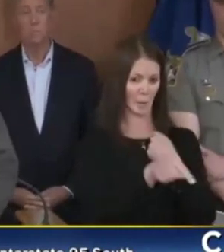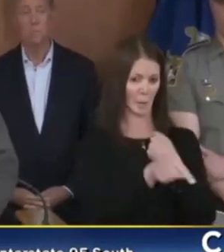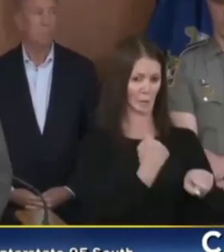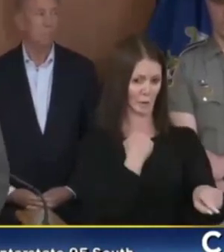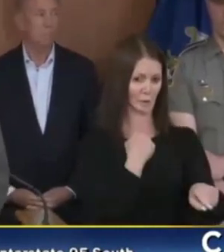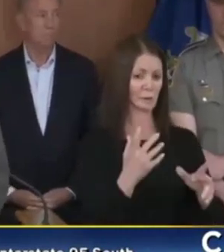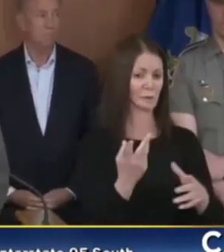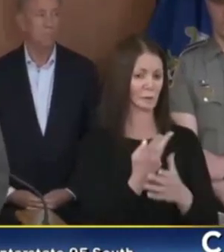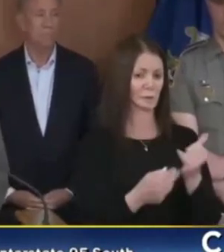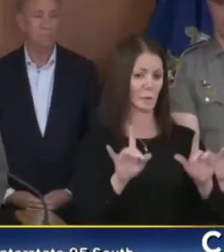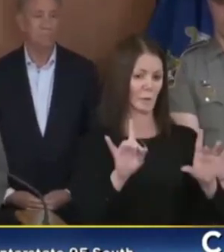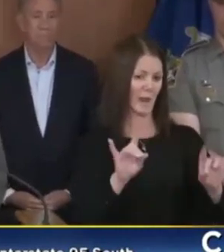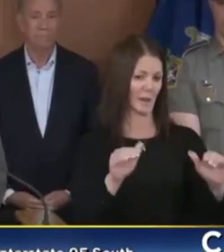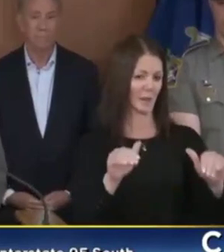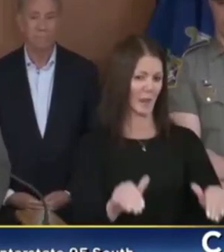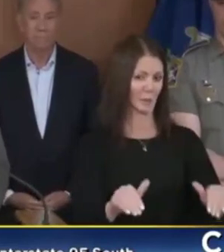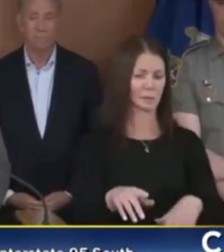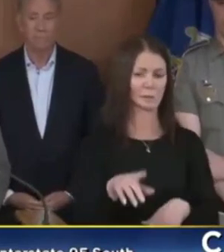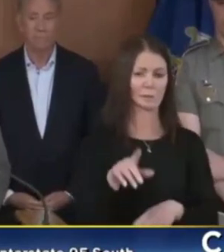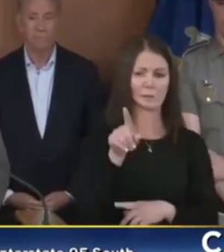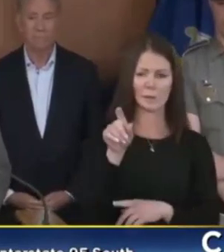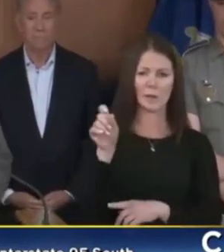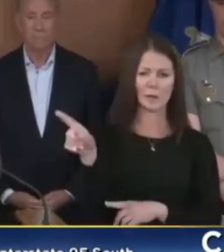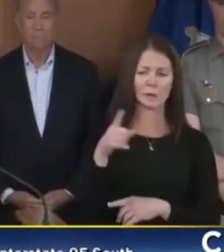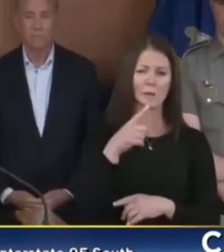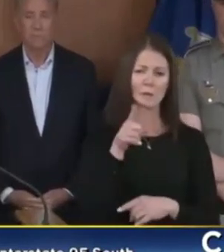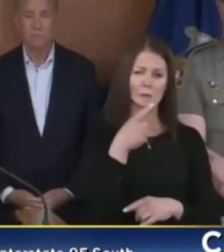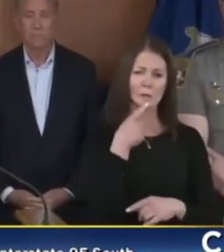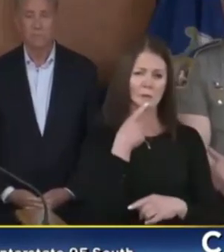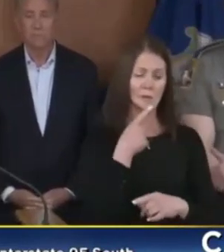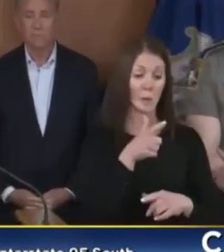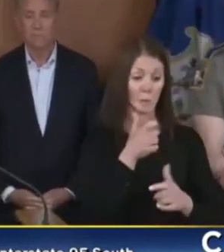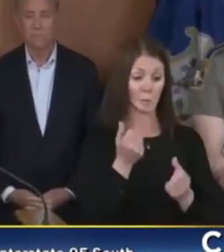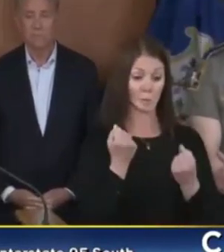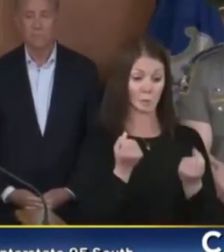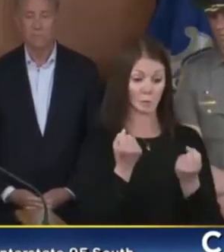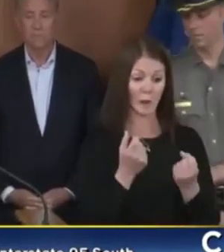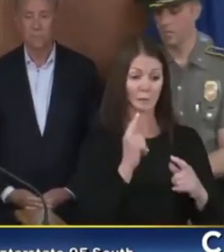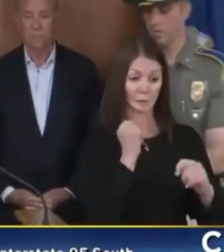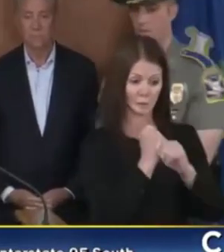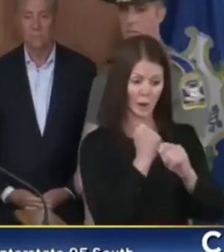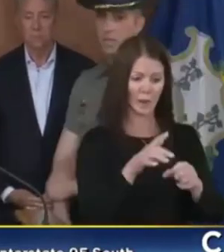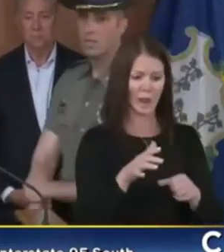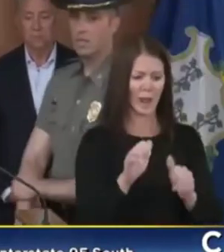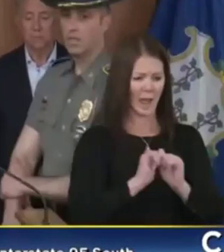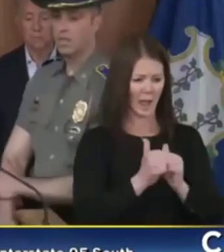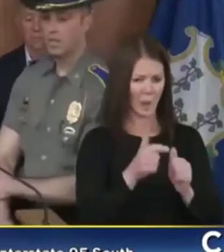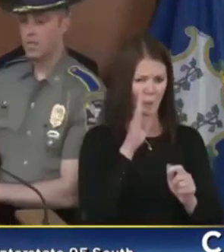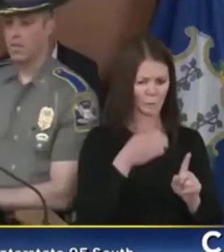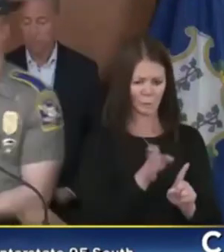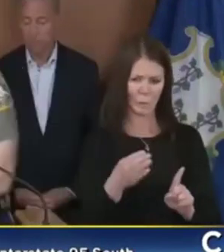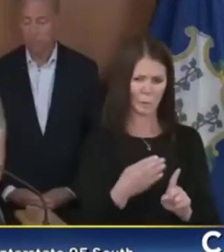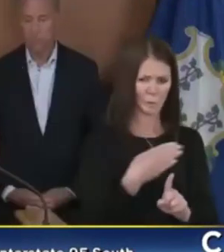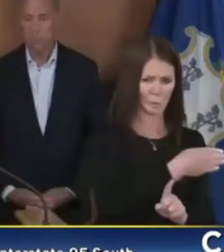So, would you describe those diversion plans for commuters and truck operators? Where are they going to be diverted to,